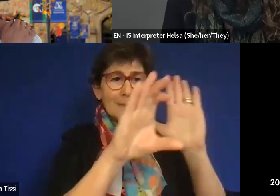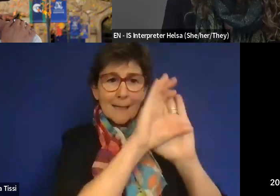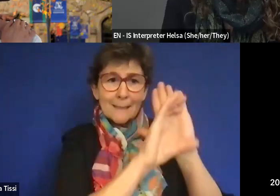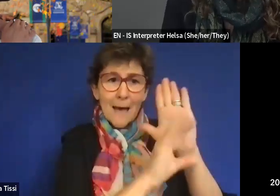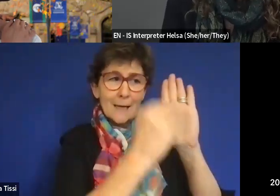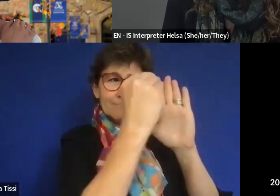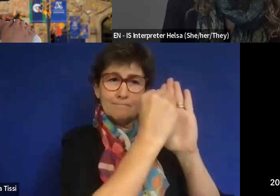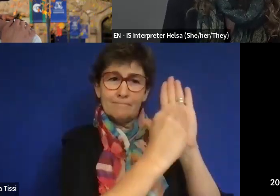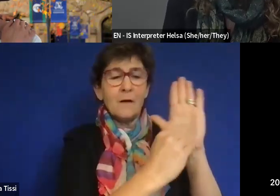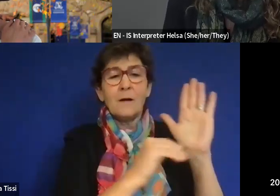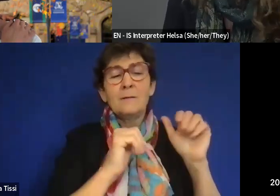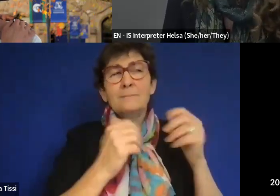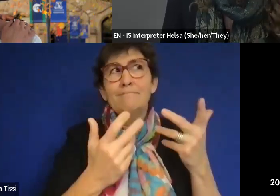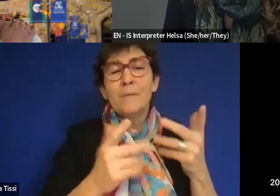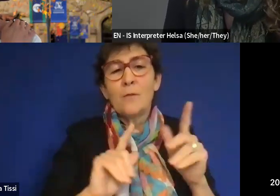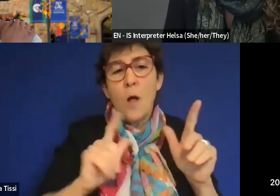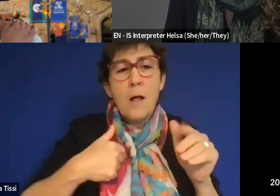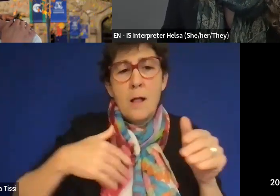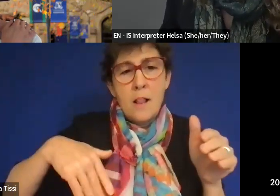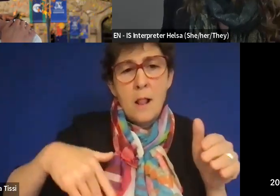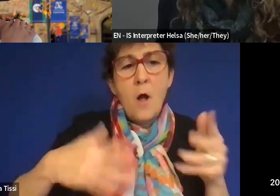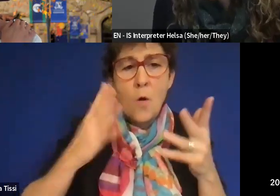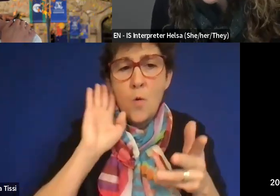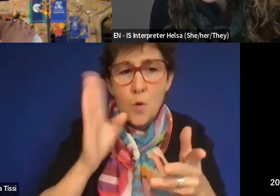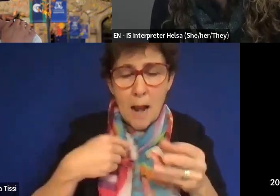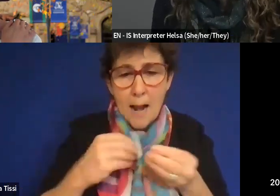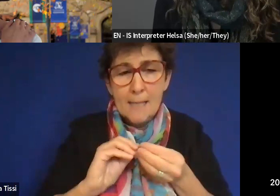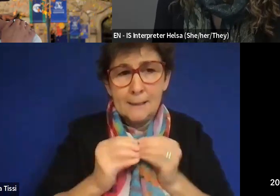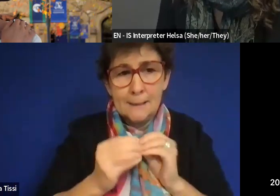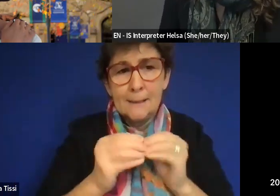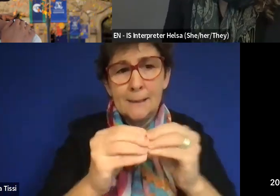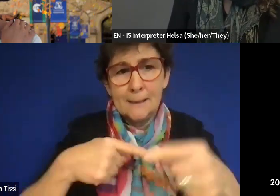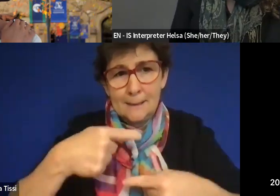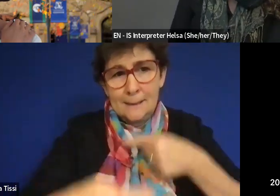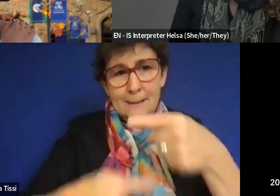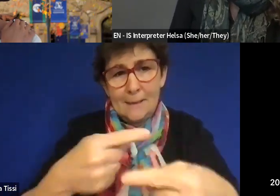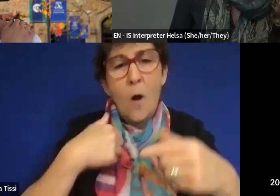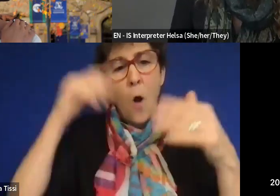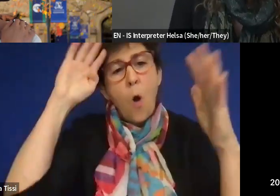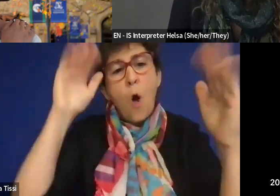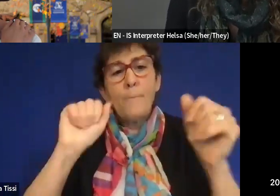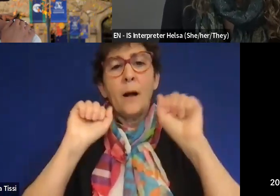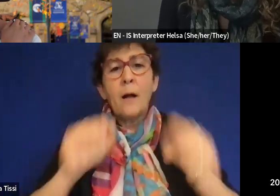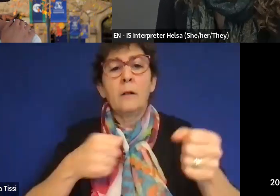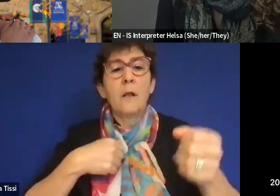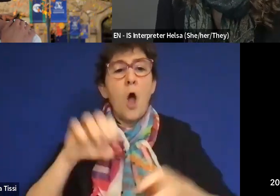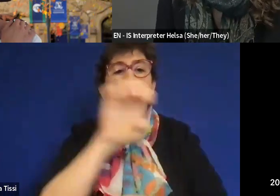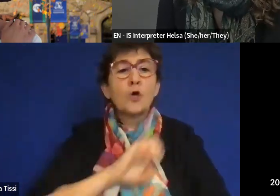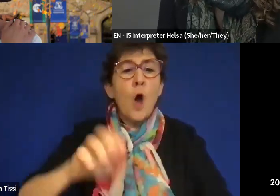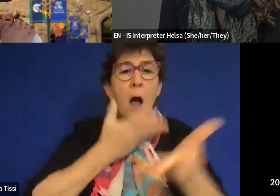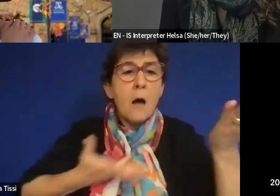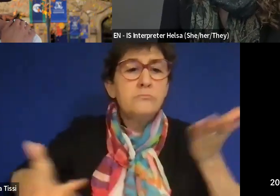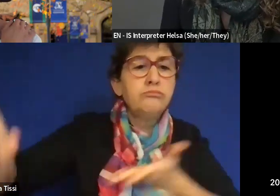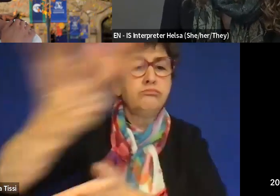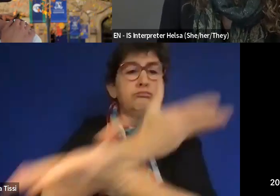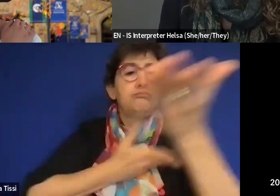fluent. But that you can't use that for rating, right? You can't use intuition for that. You have to have empirical, you